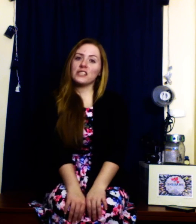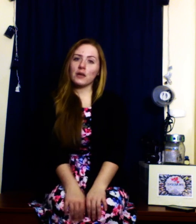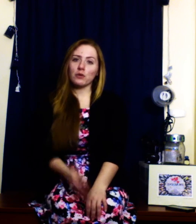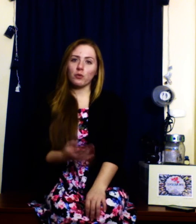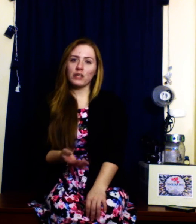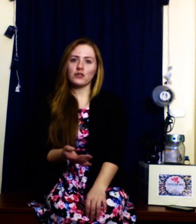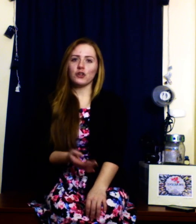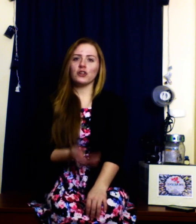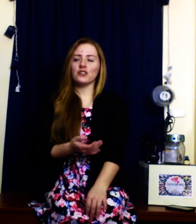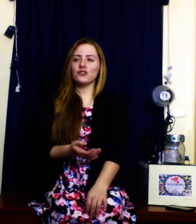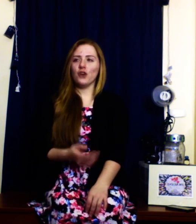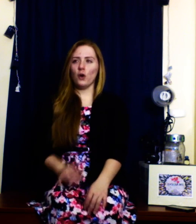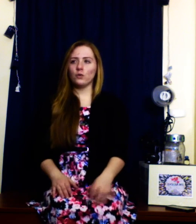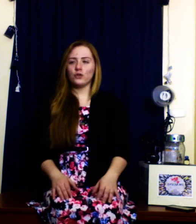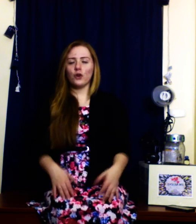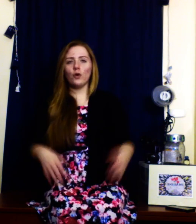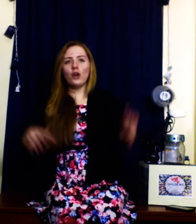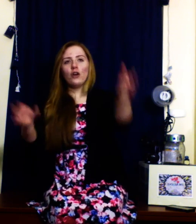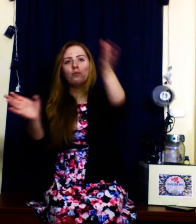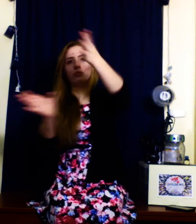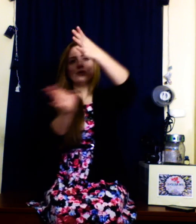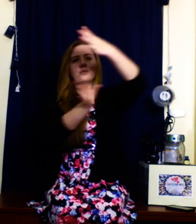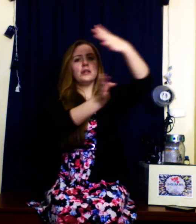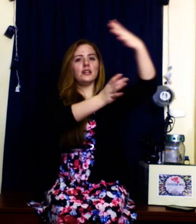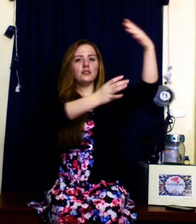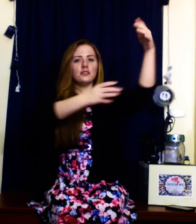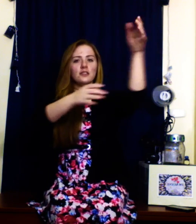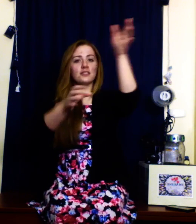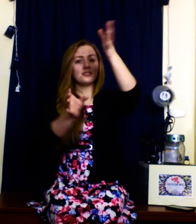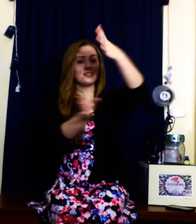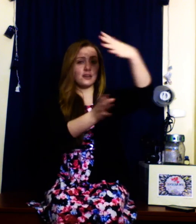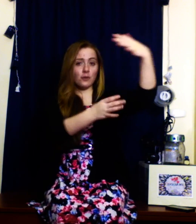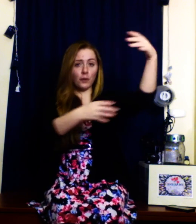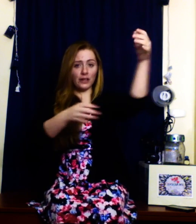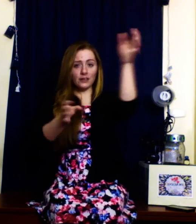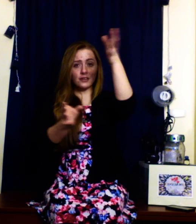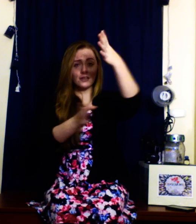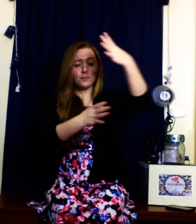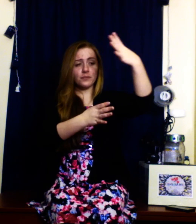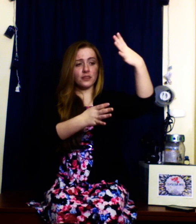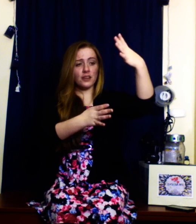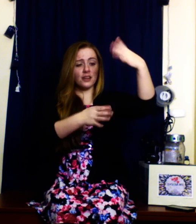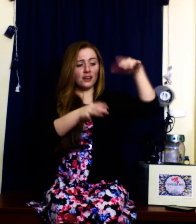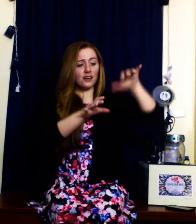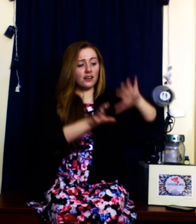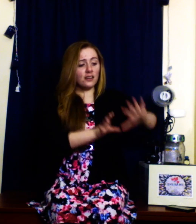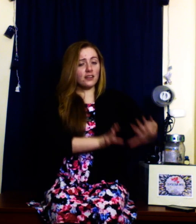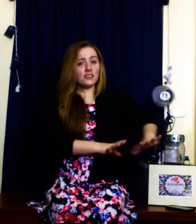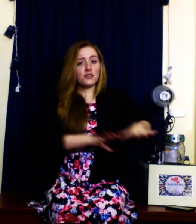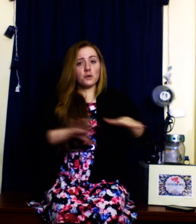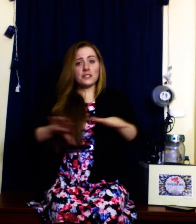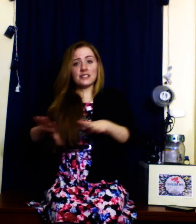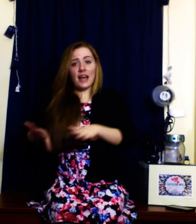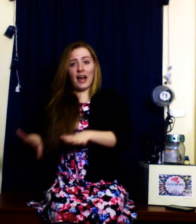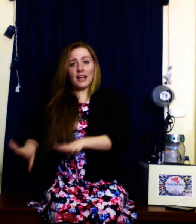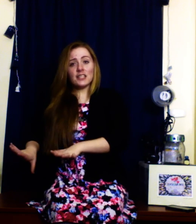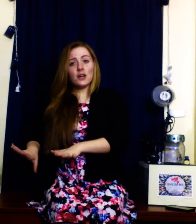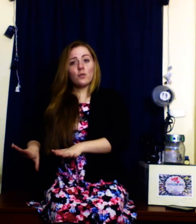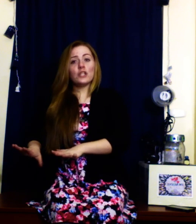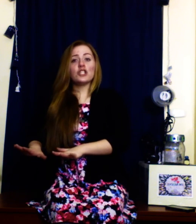with winter and snow. So blue wind, this is the sign for wind, gets so sad, which